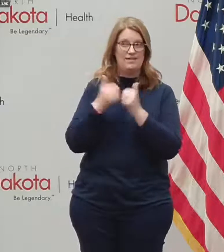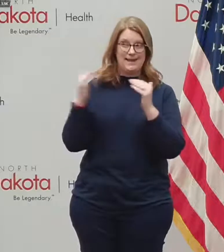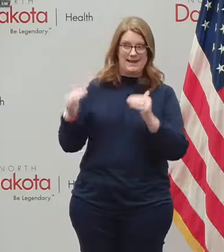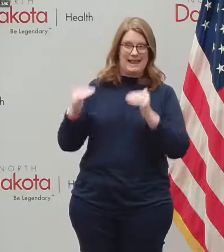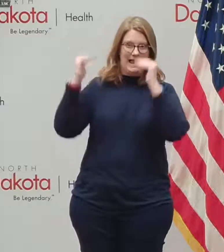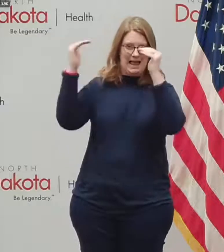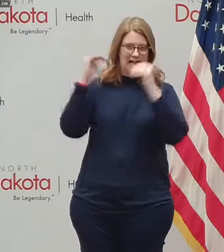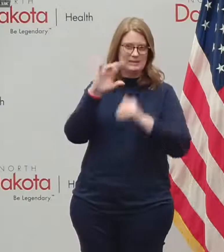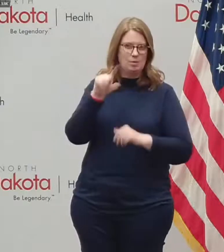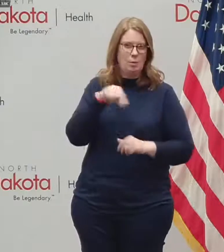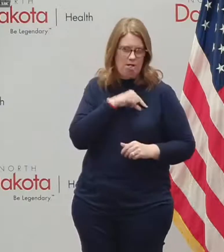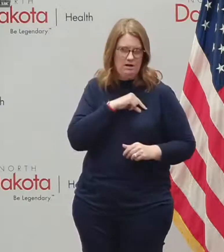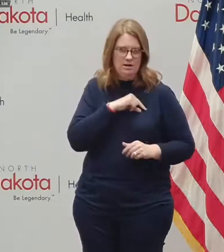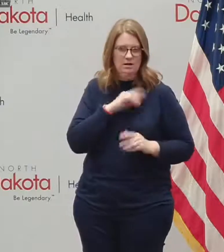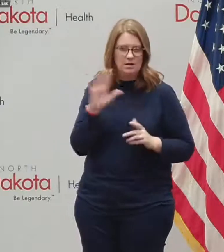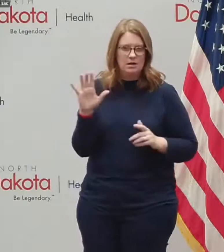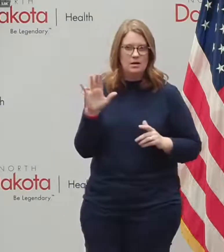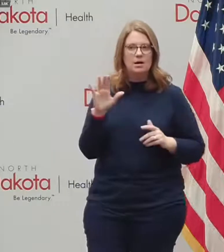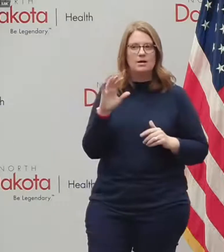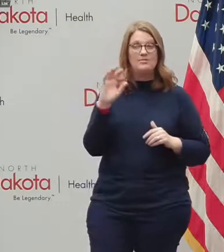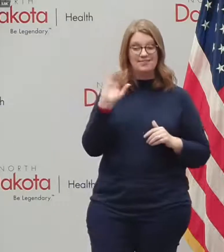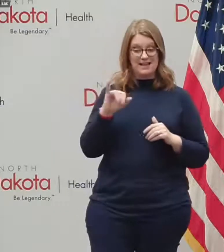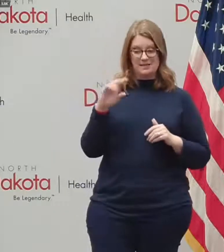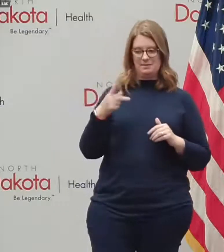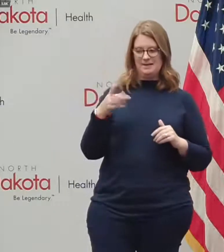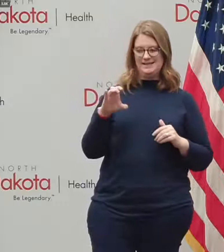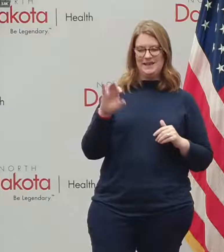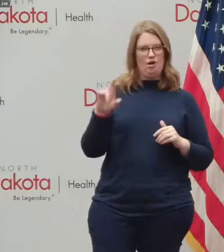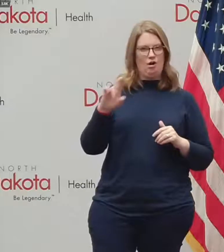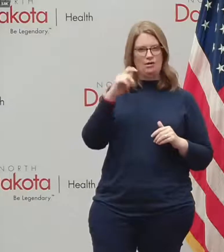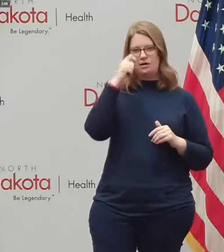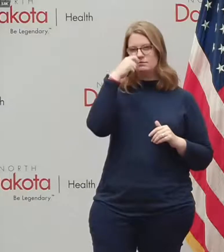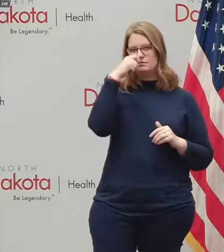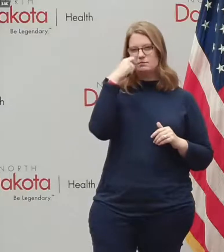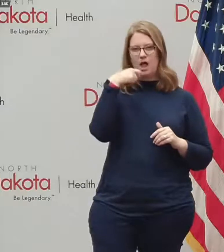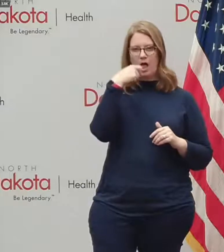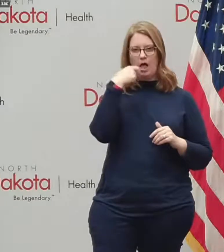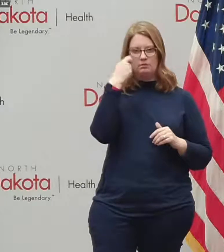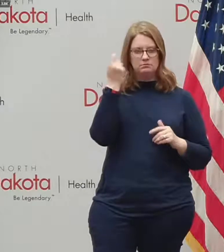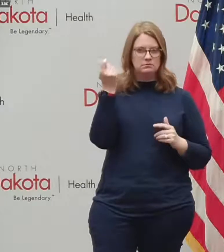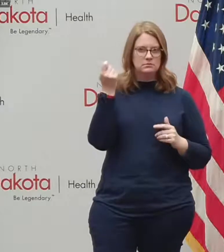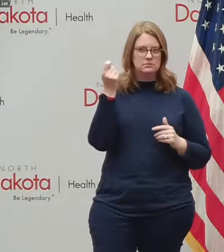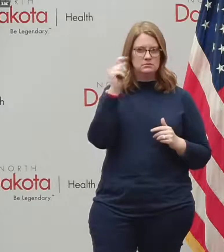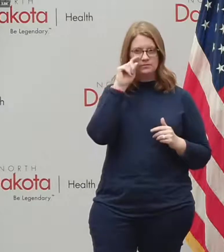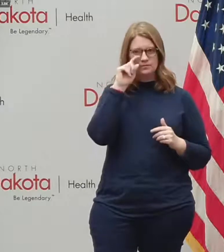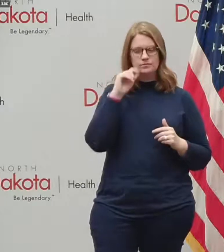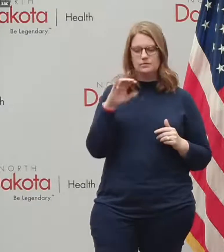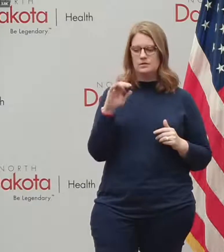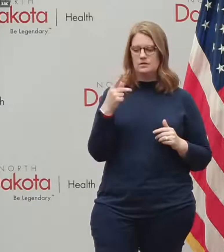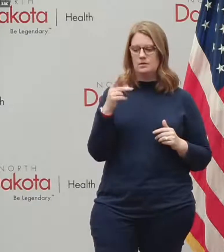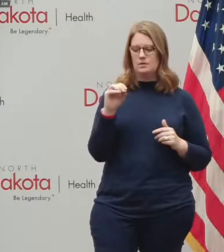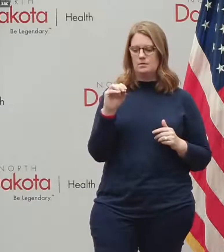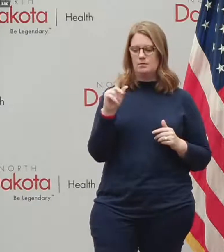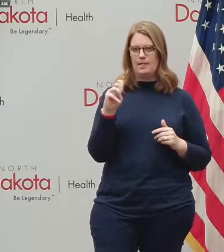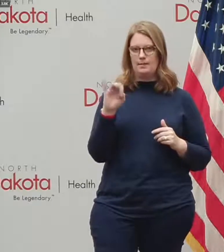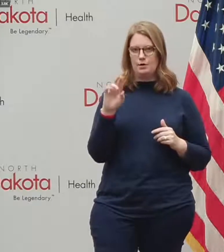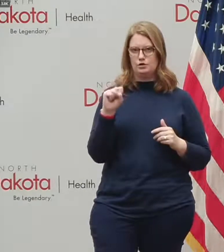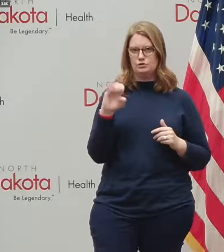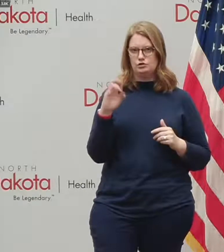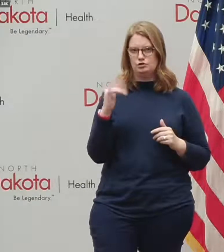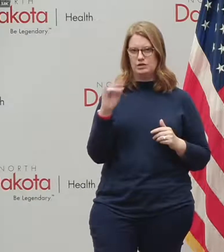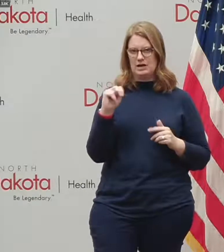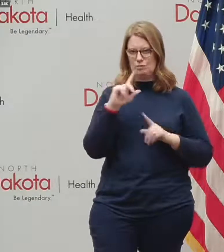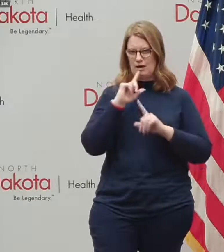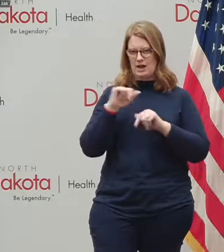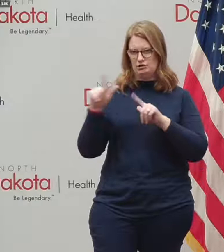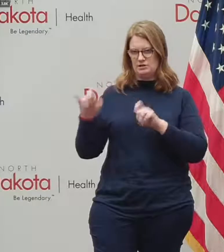because the highest quality testing is the PCR standard test, which is the polymerase chain reaction testing, which is done in the lab on a